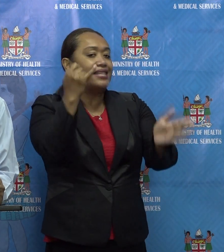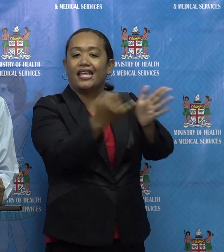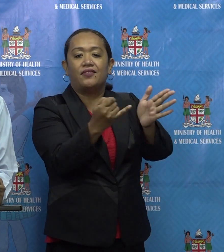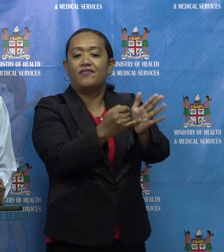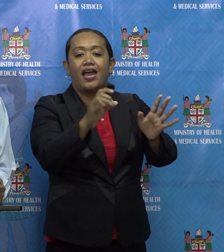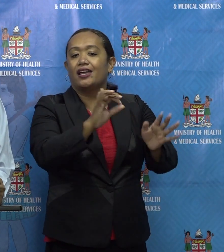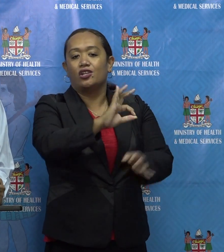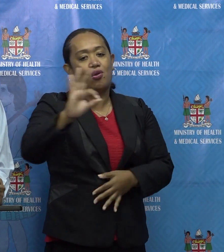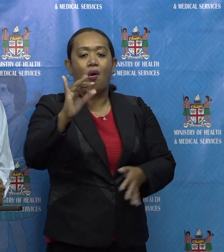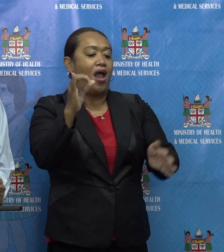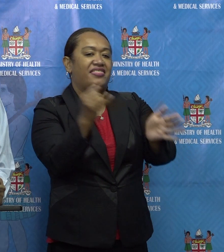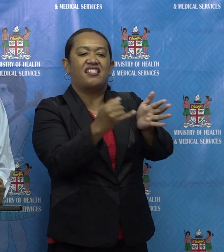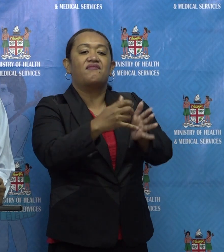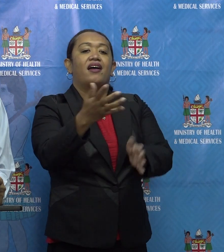contact.